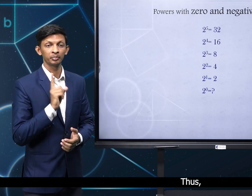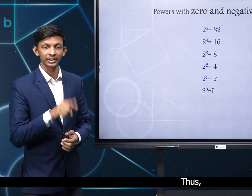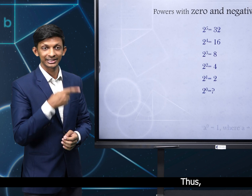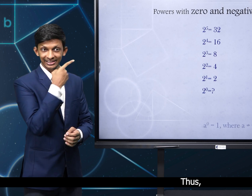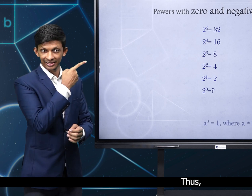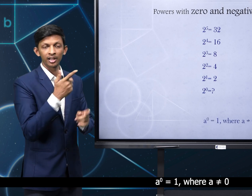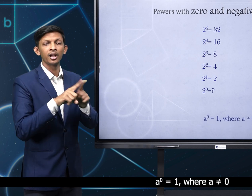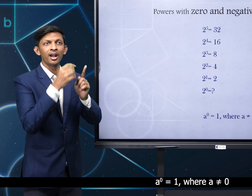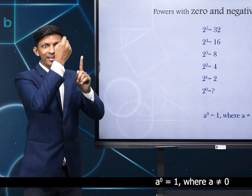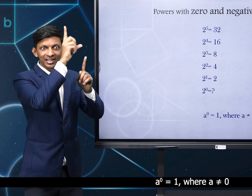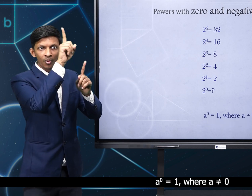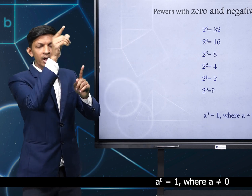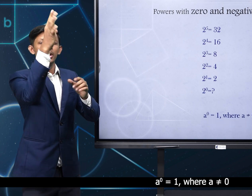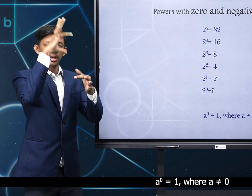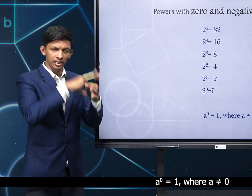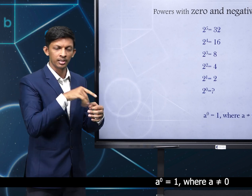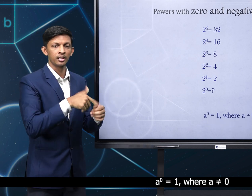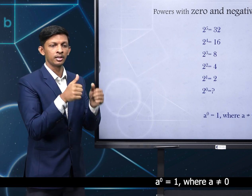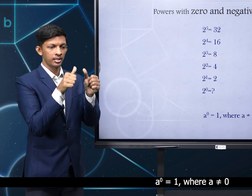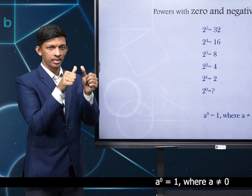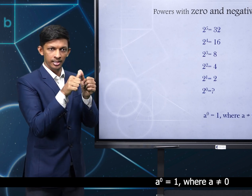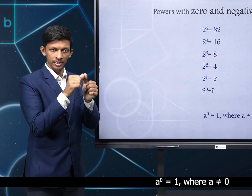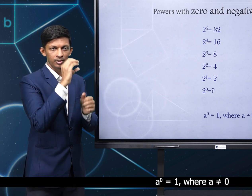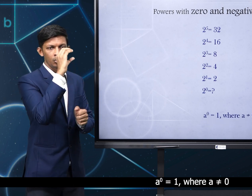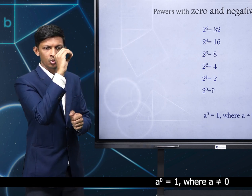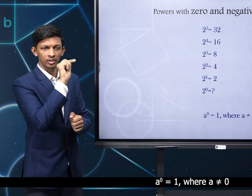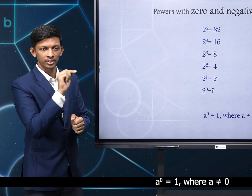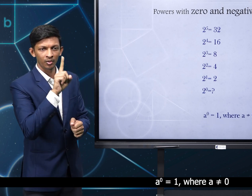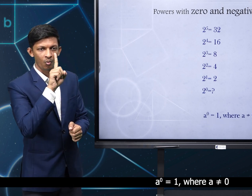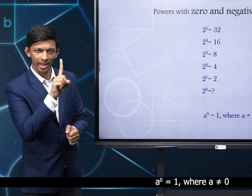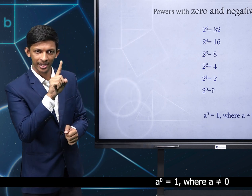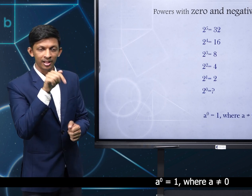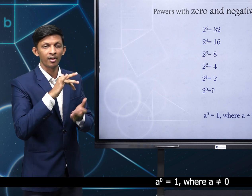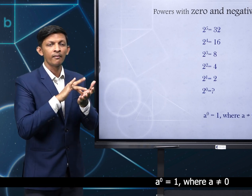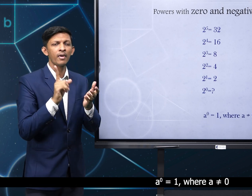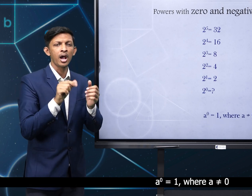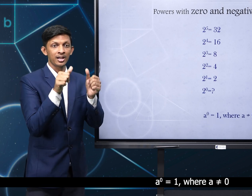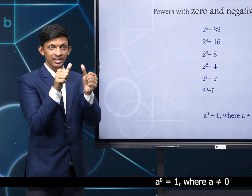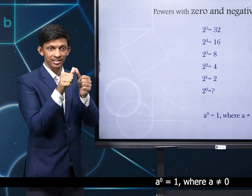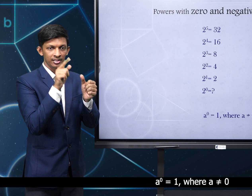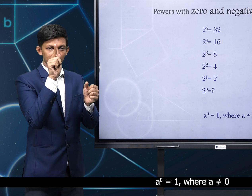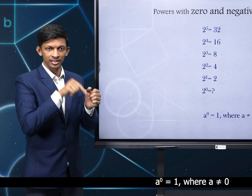Thus, a to the power of 0 is equal to 1 where a is not equal to 0.